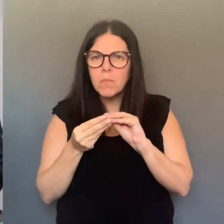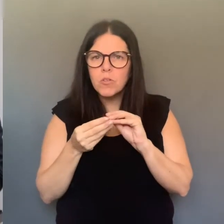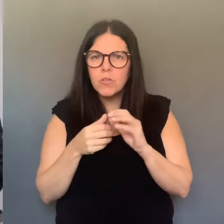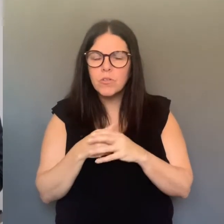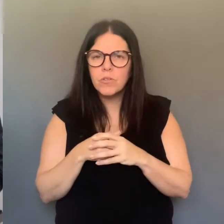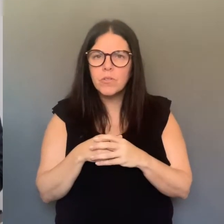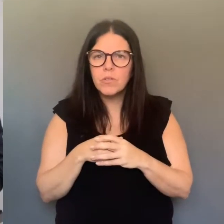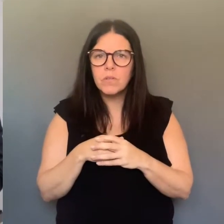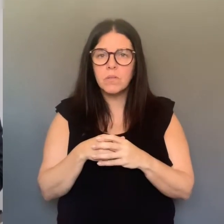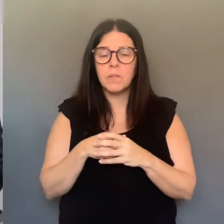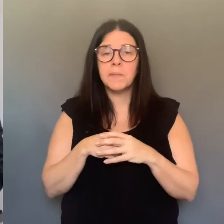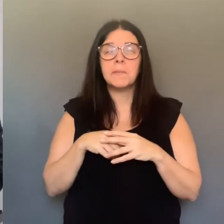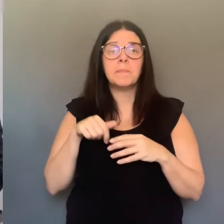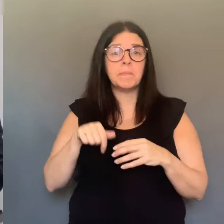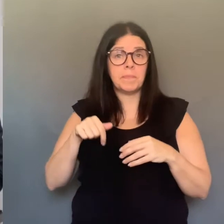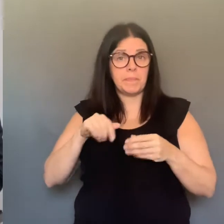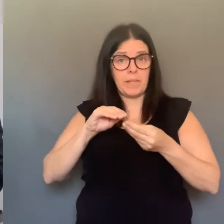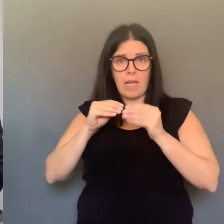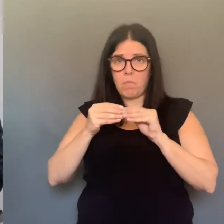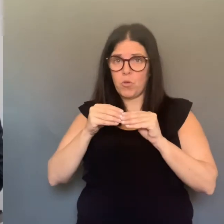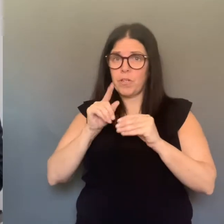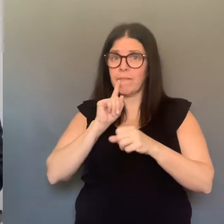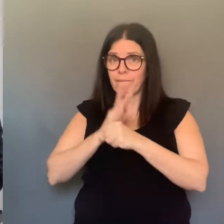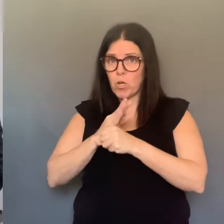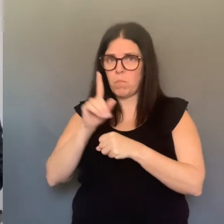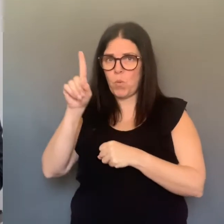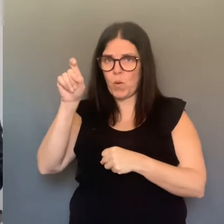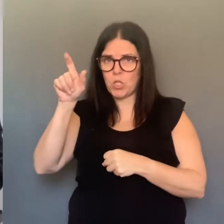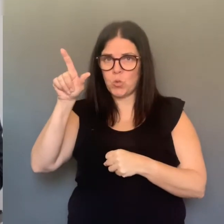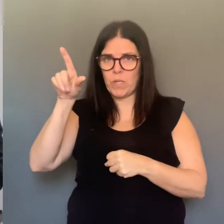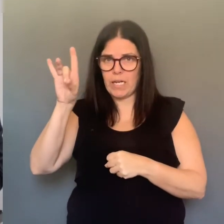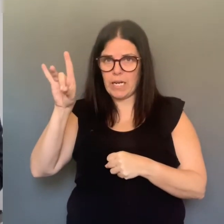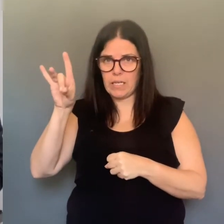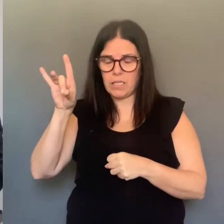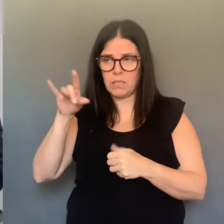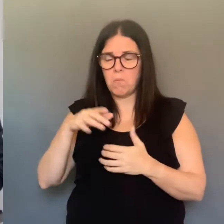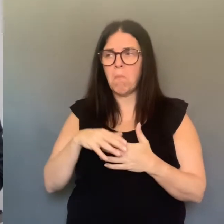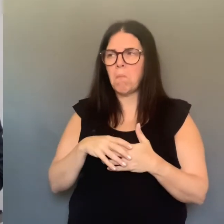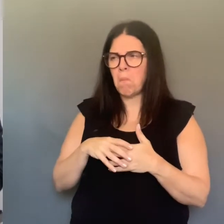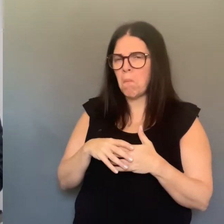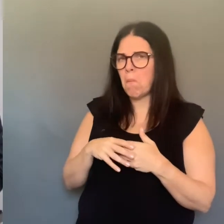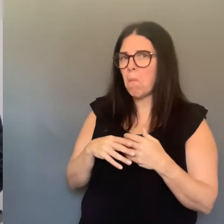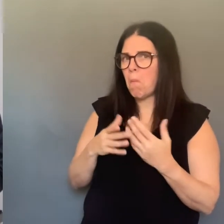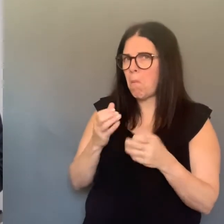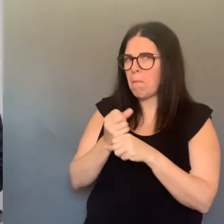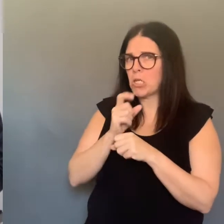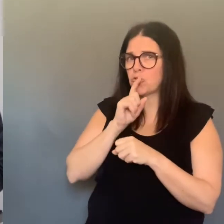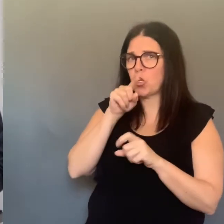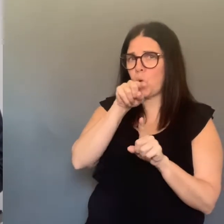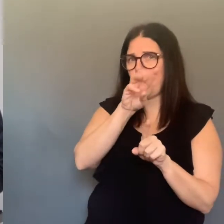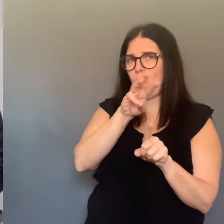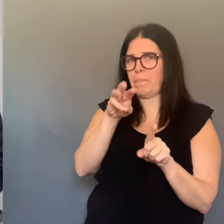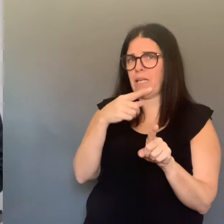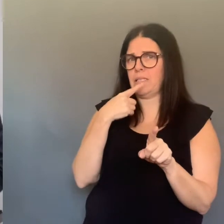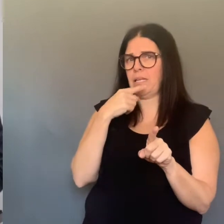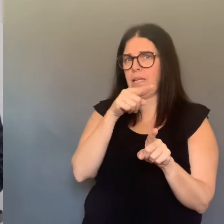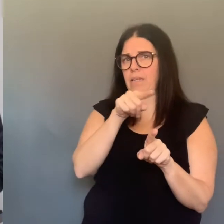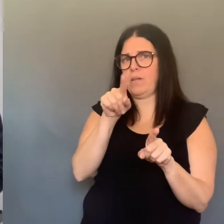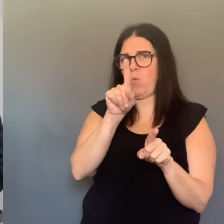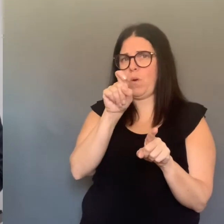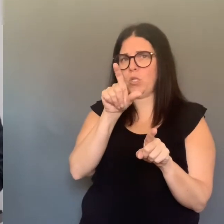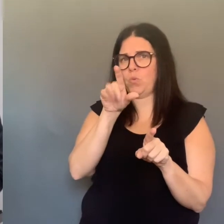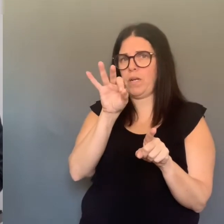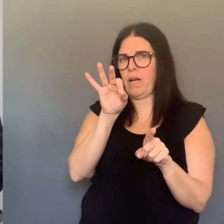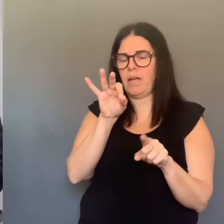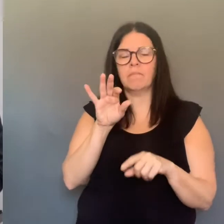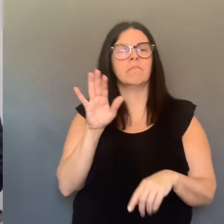cases. Was it 128 before, or? I just wanted to confirm the number. The correct